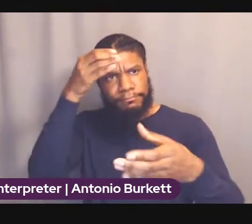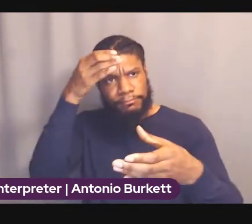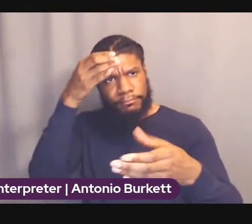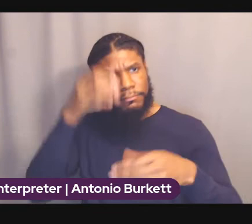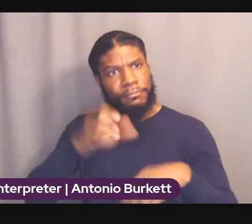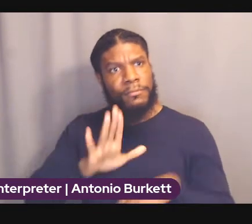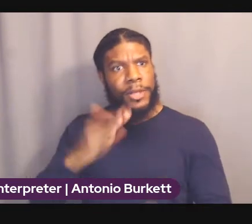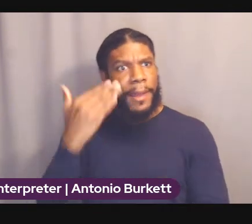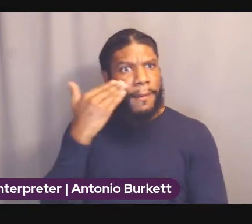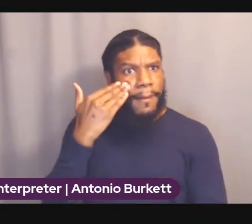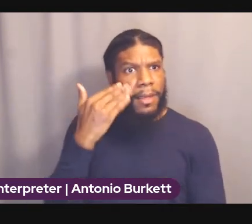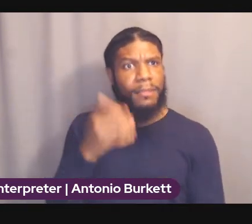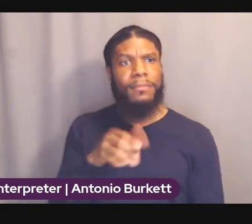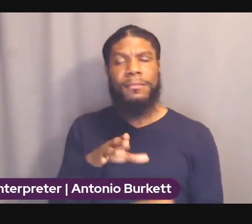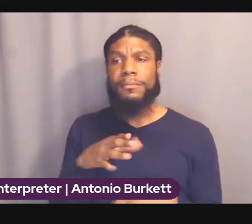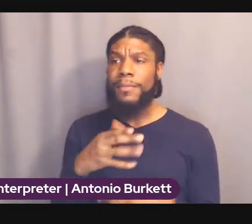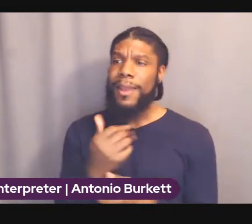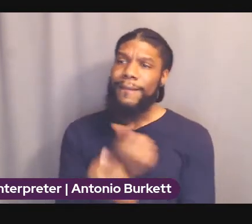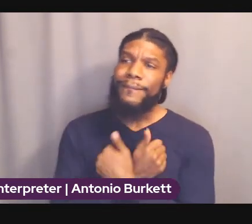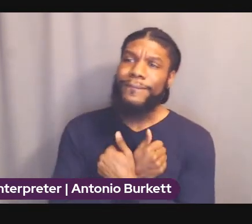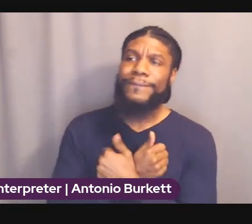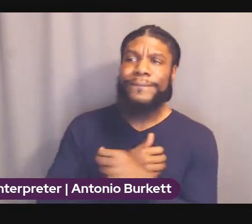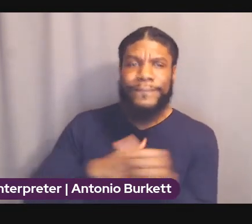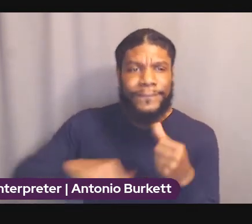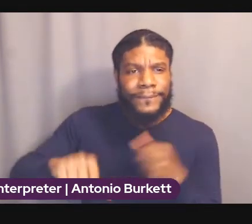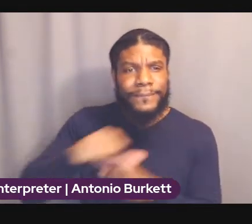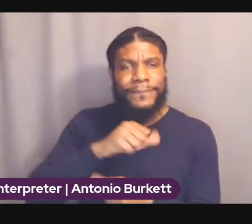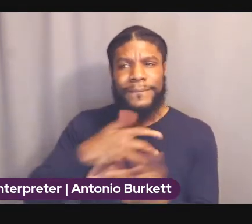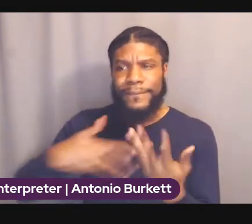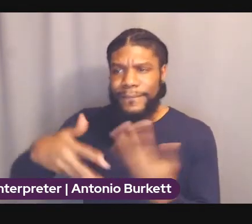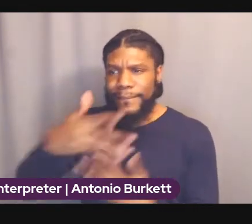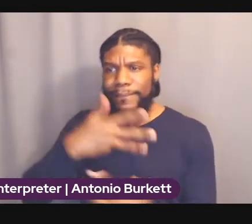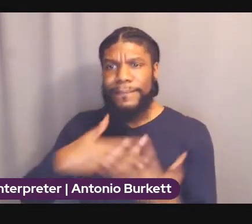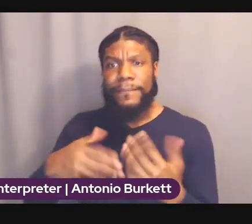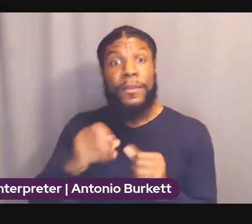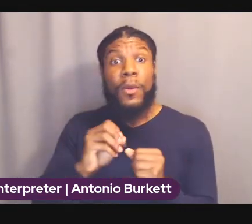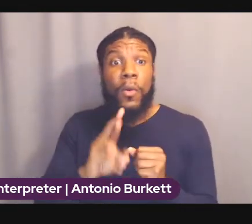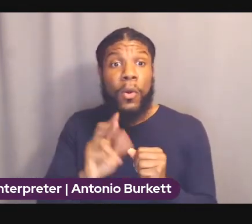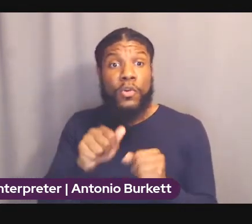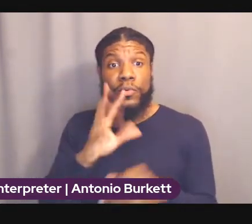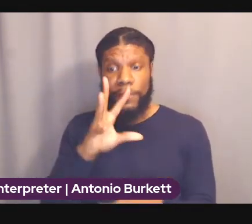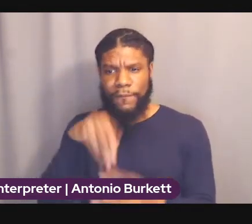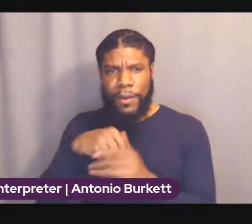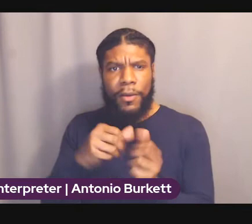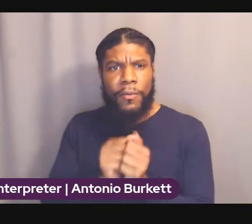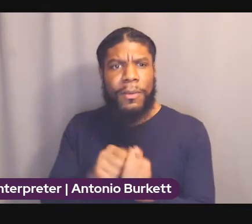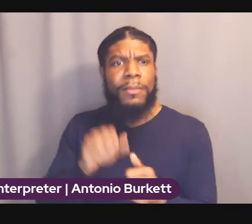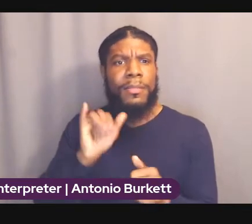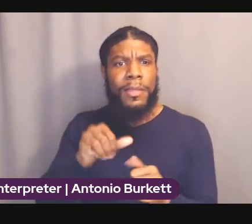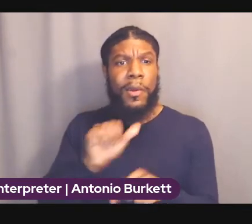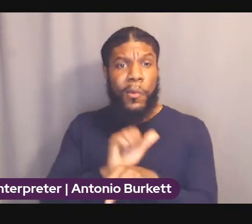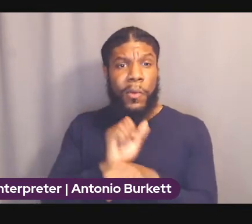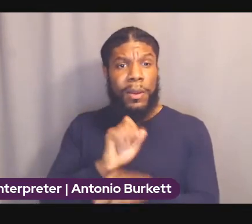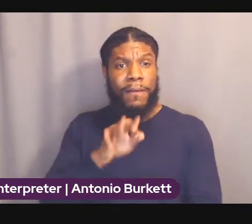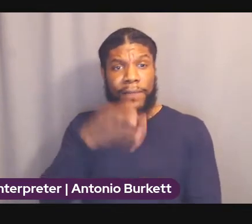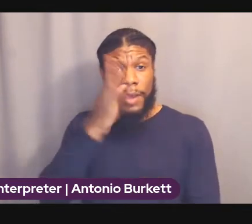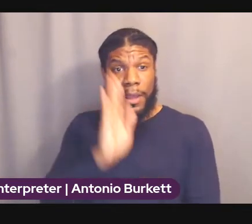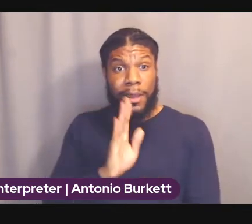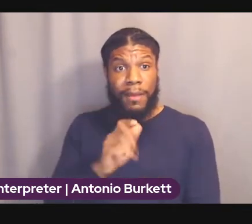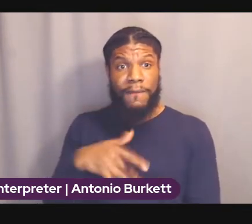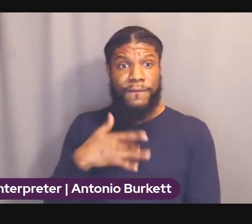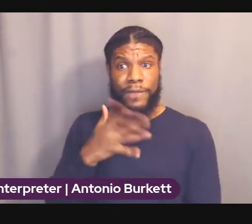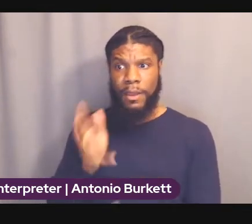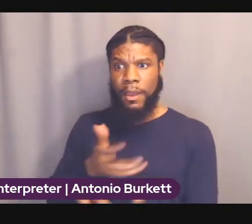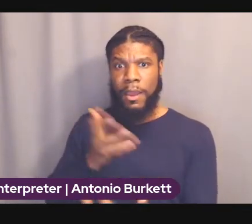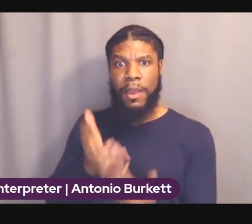get loved on by the people of God, or you can participate in the work of God. If that's you, then I invite you